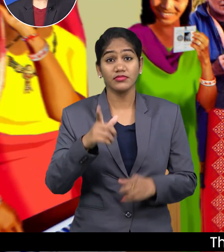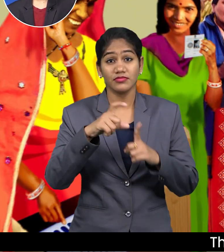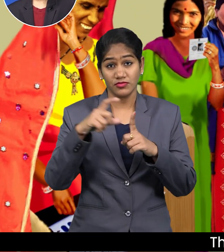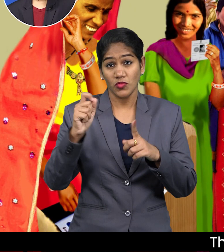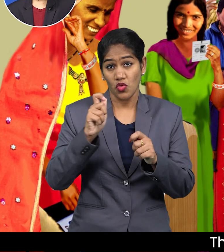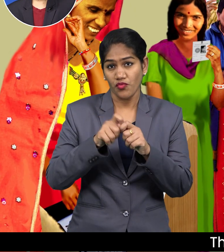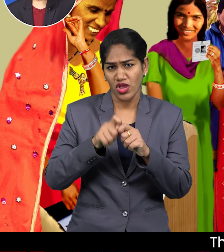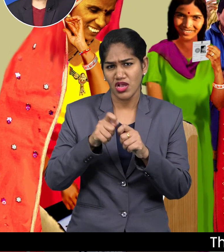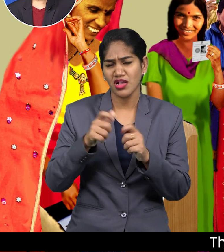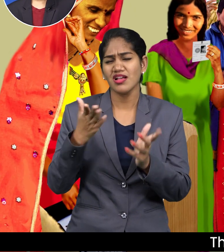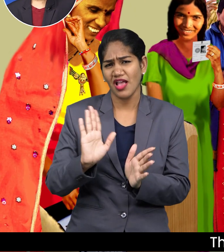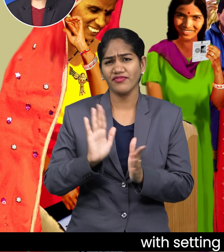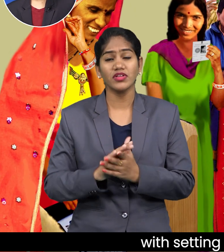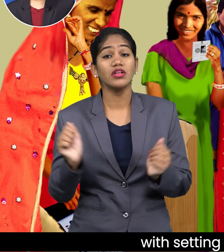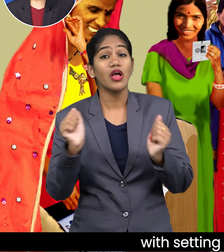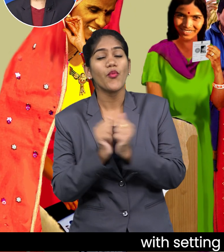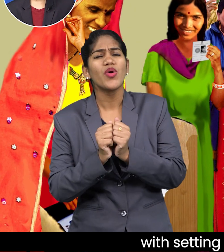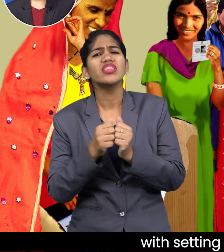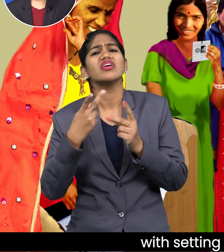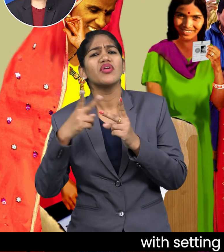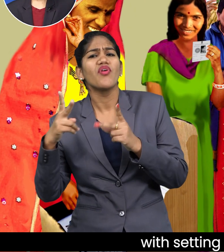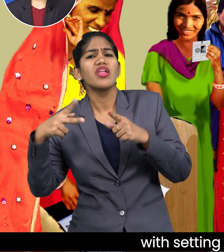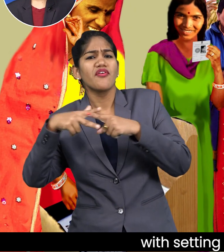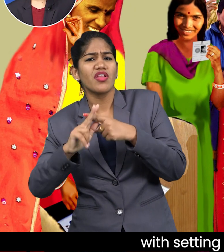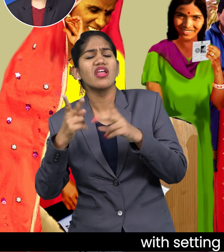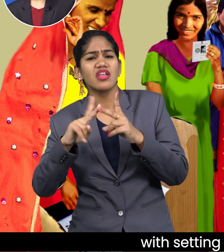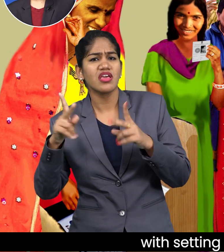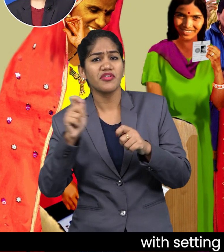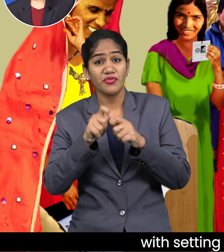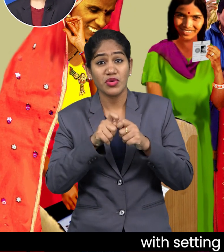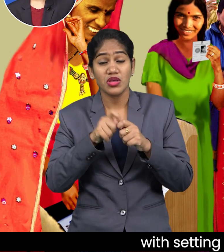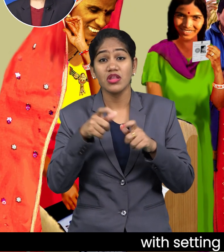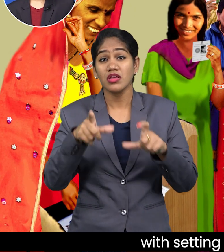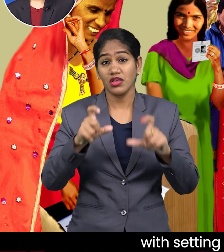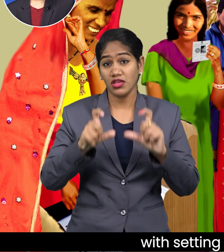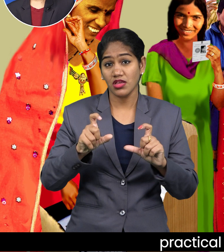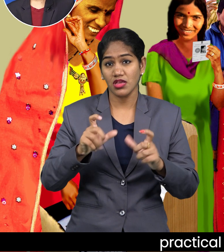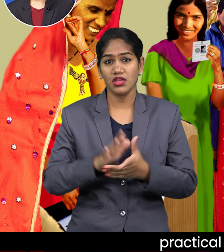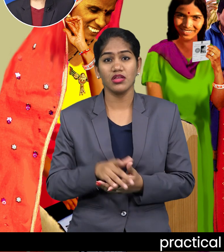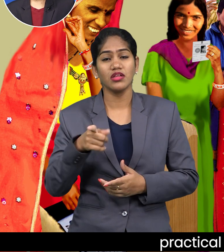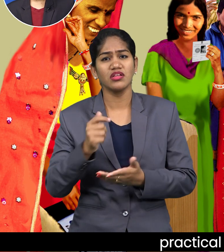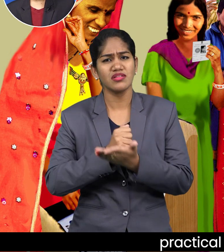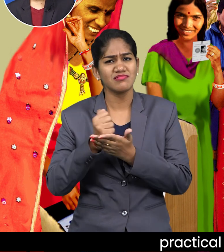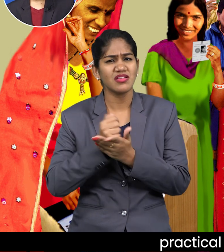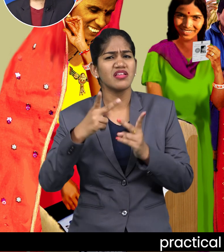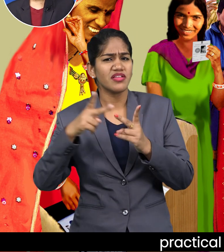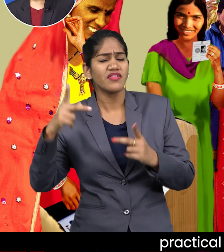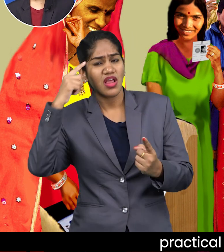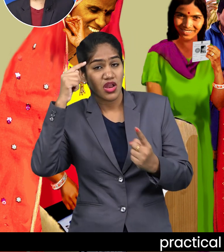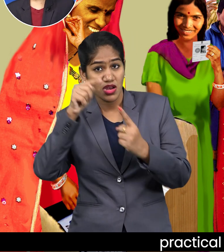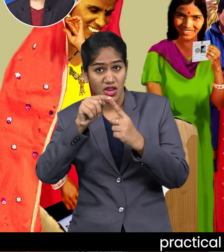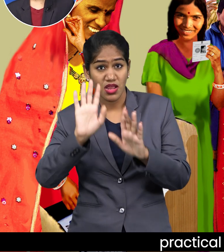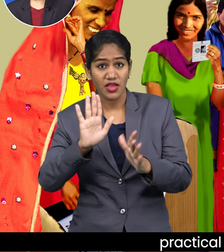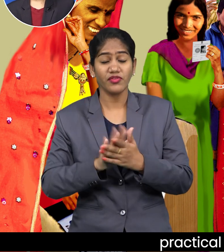They were tasked with setting up and taking care of the practical aspects